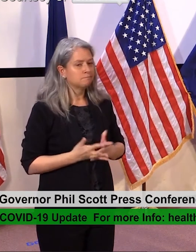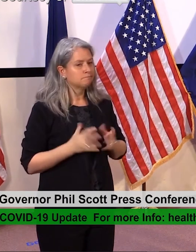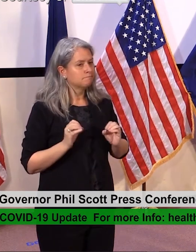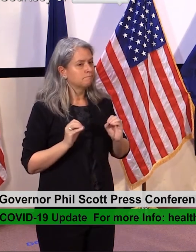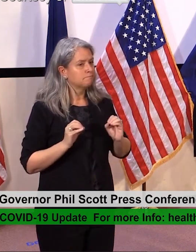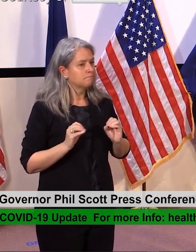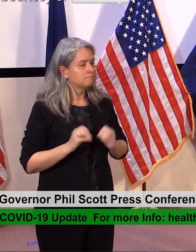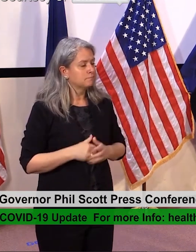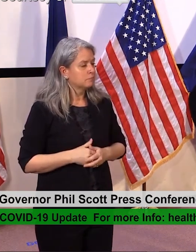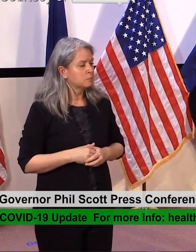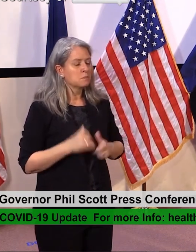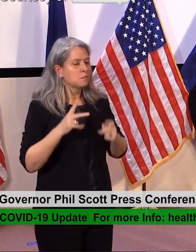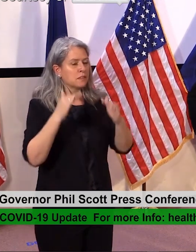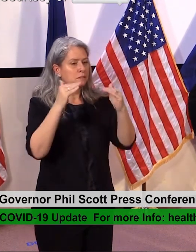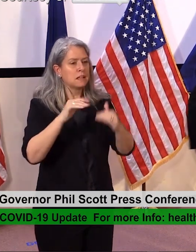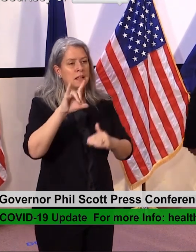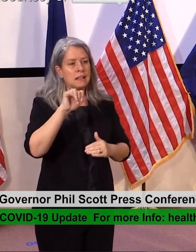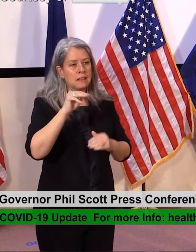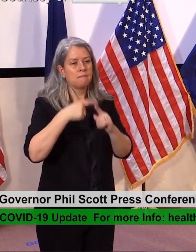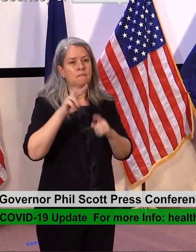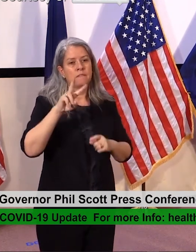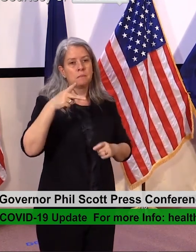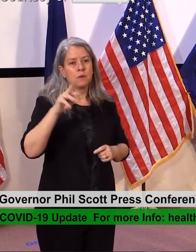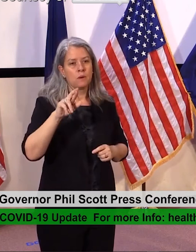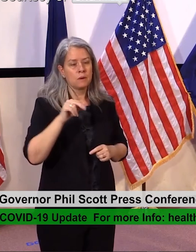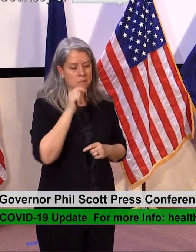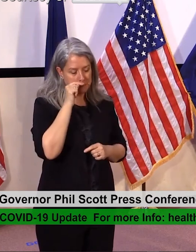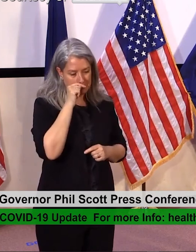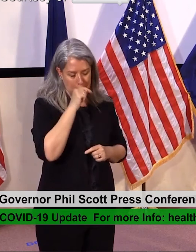Patricia. All right, Liam from VPR.